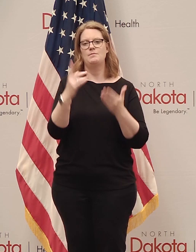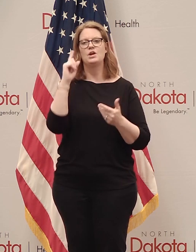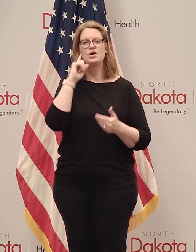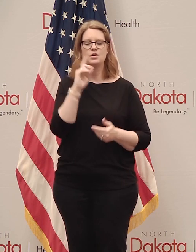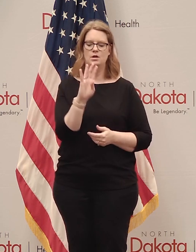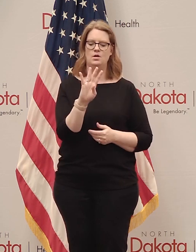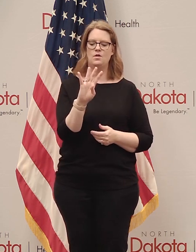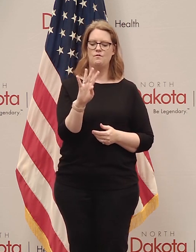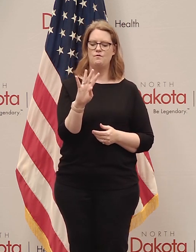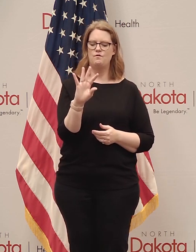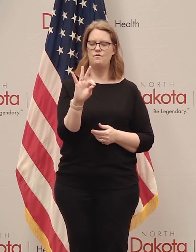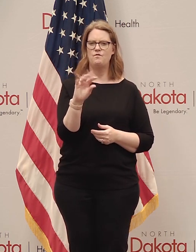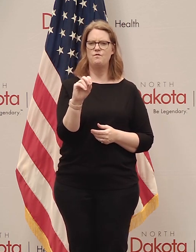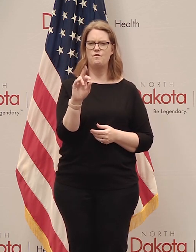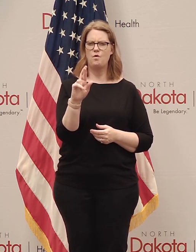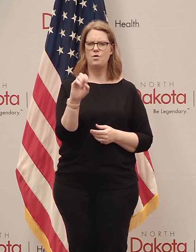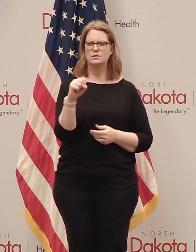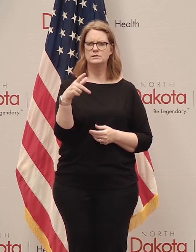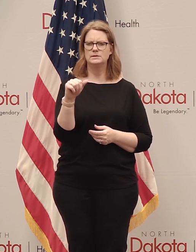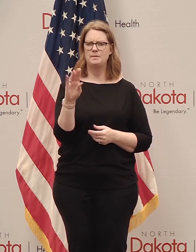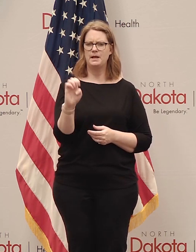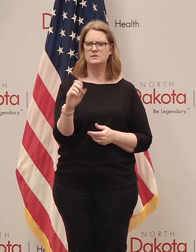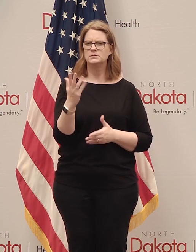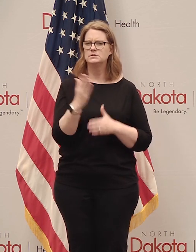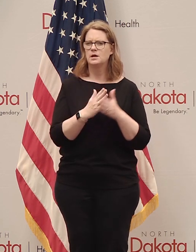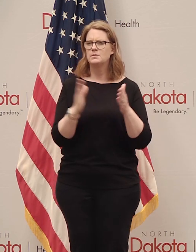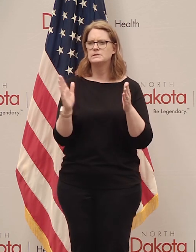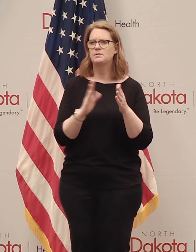called ForceBase. Some small businesses use this